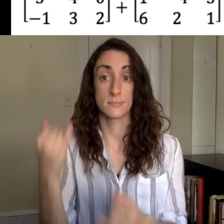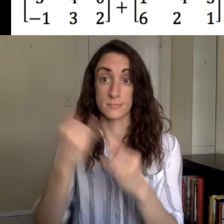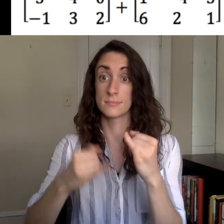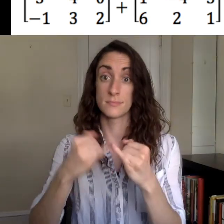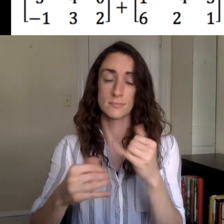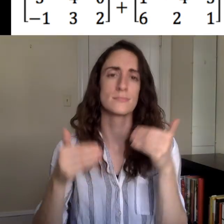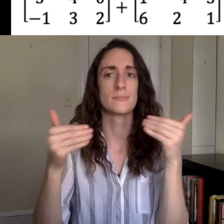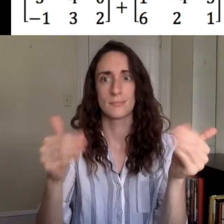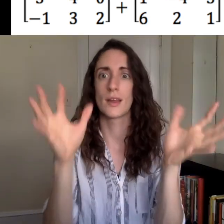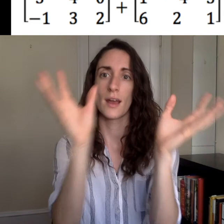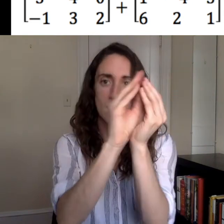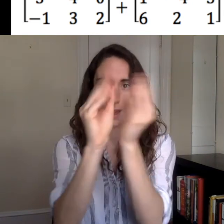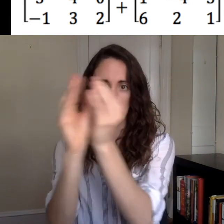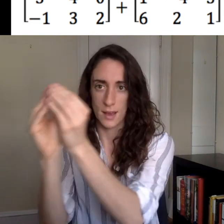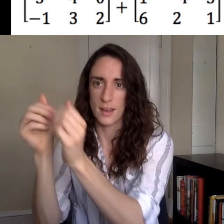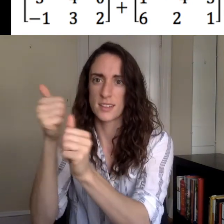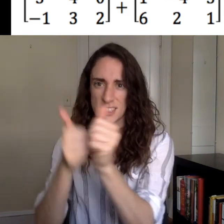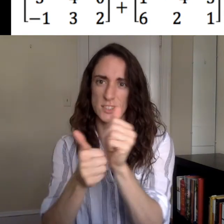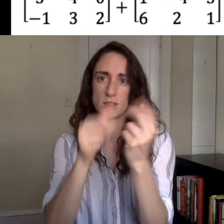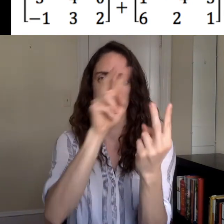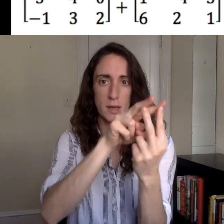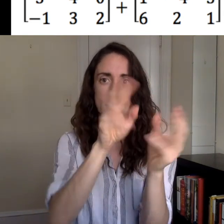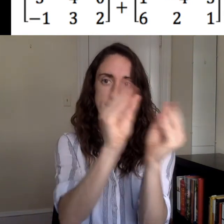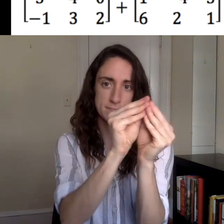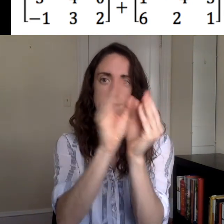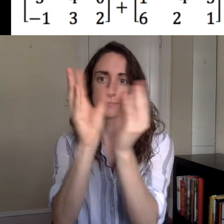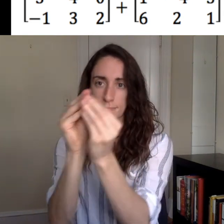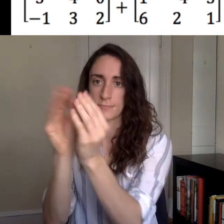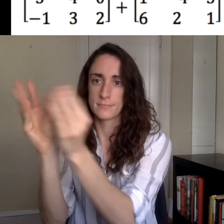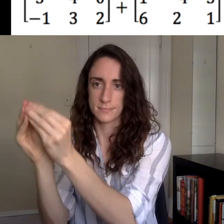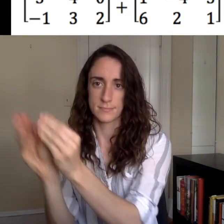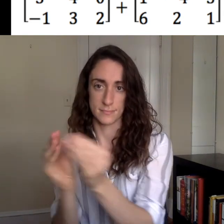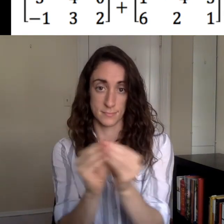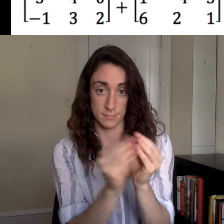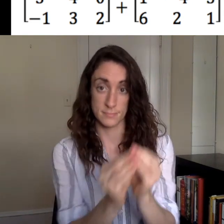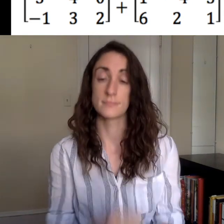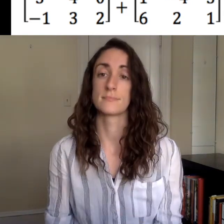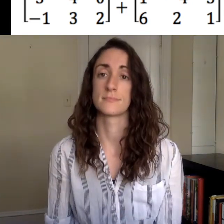And the last step, of course, will be to actually add each of these pairs of numbers.